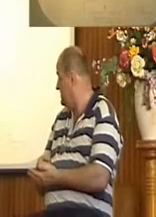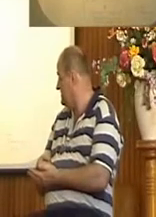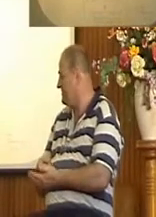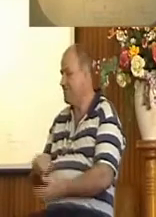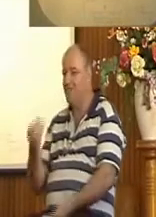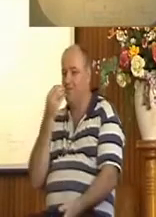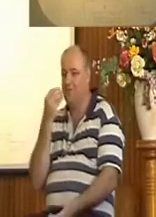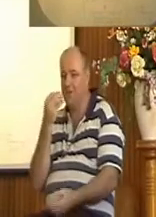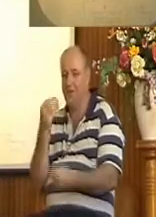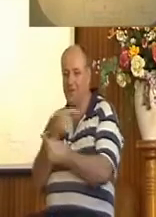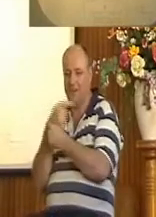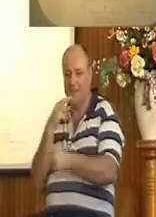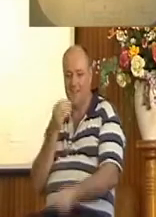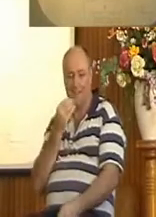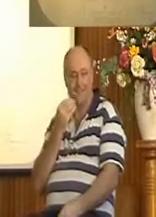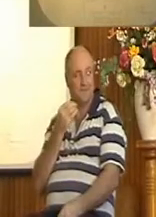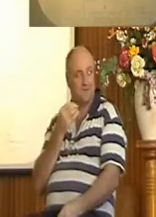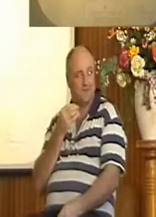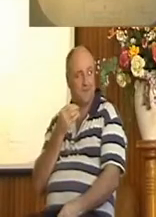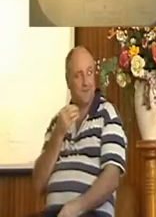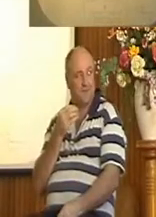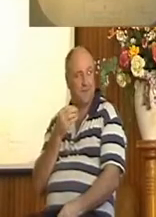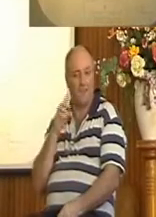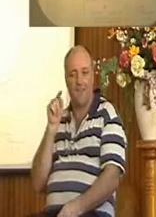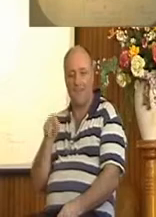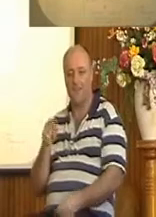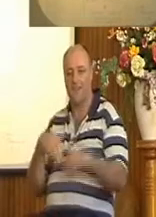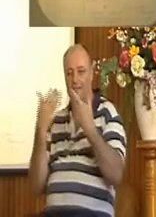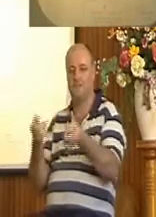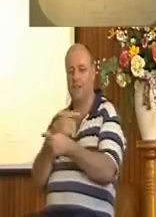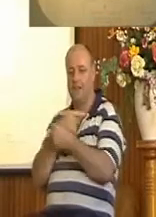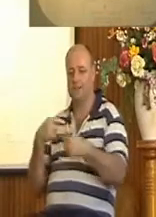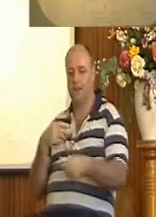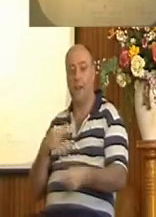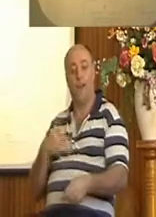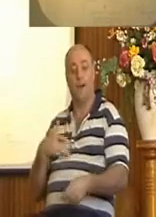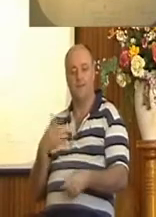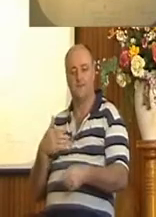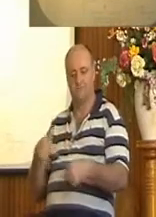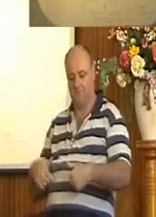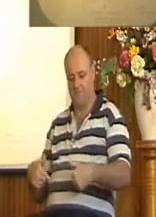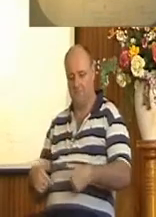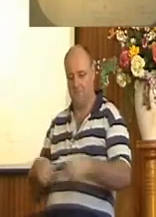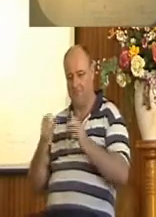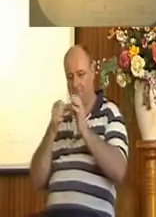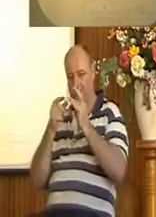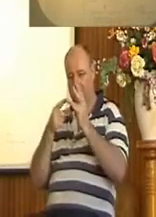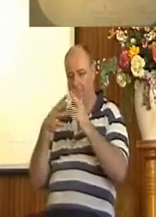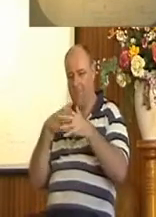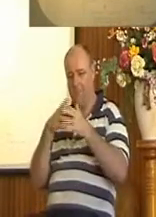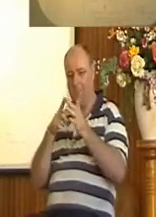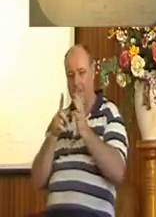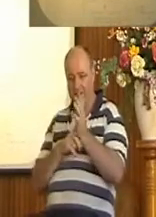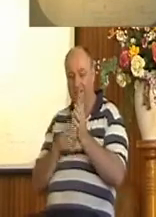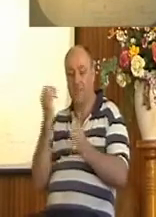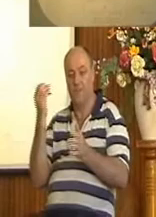we eat. And that gives us capacity for life. And that has to do with the bowel. And the Greek word is splanchna, and it's